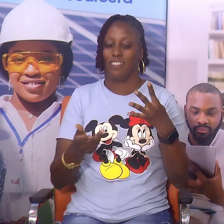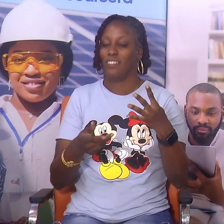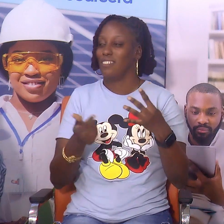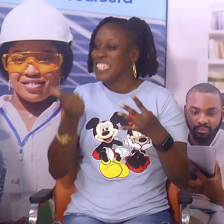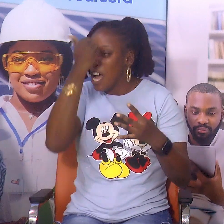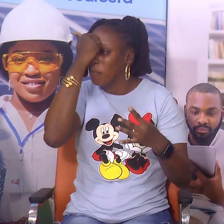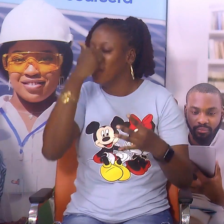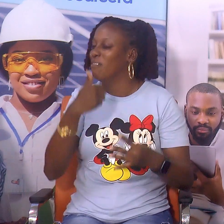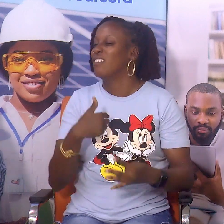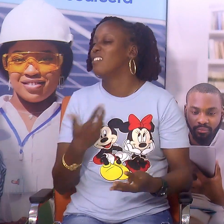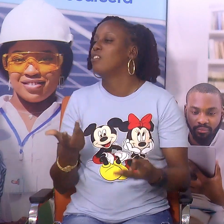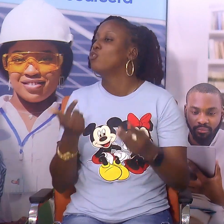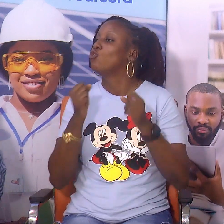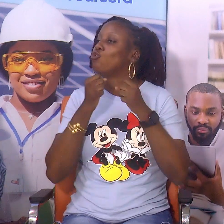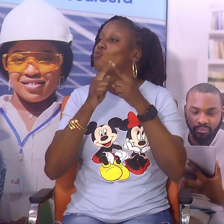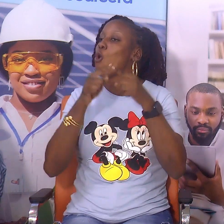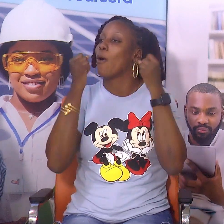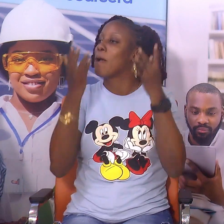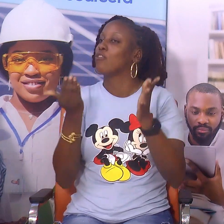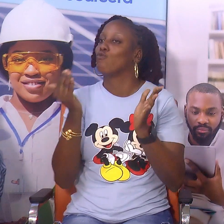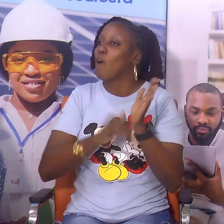talk. Dumb.